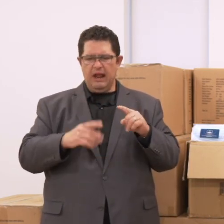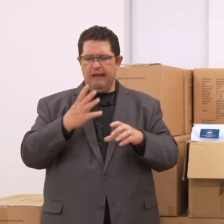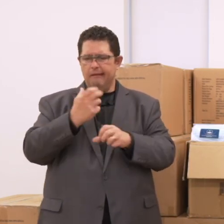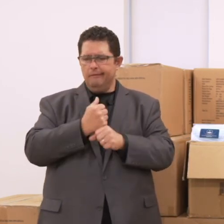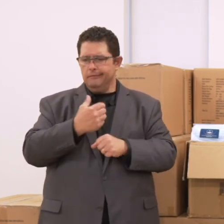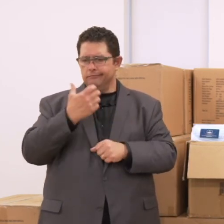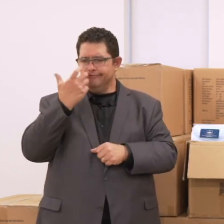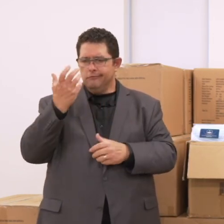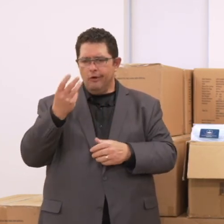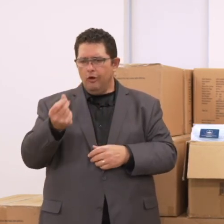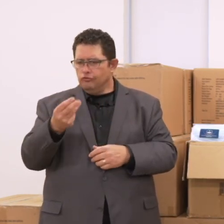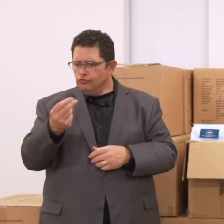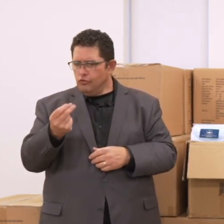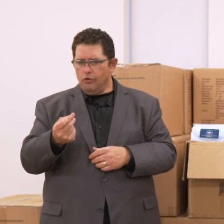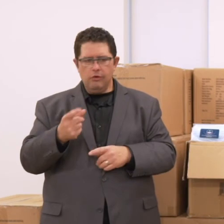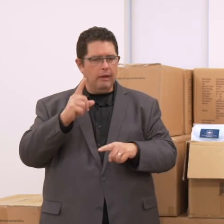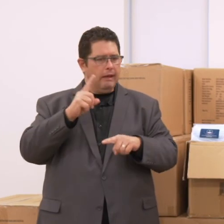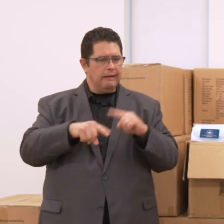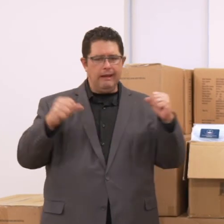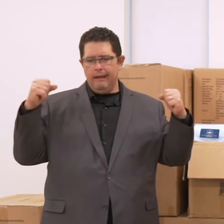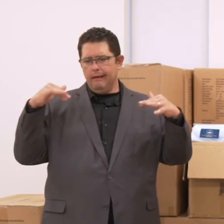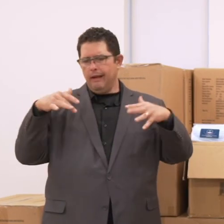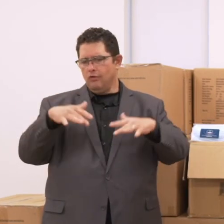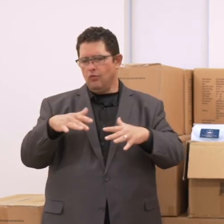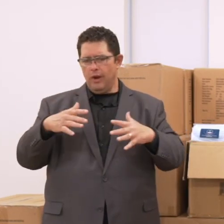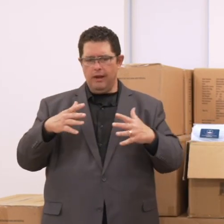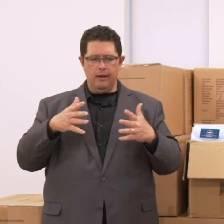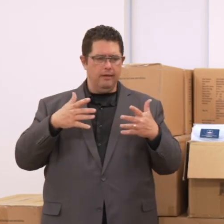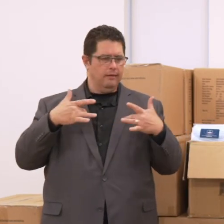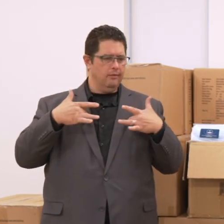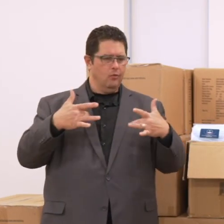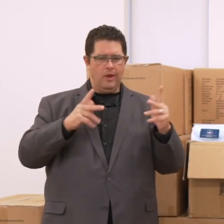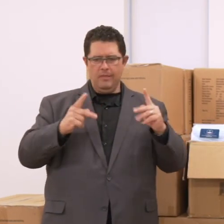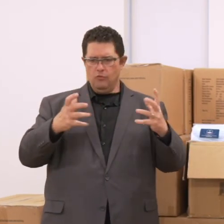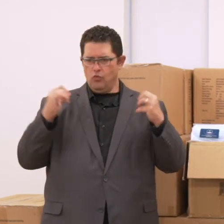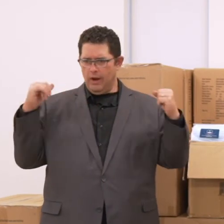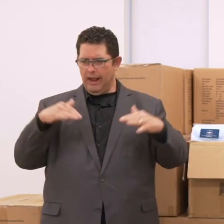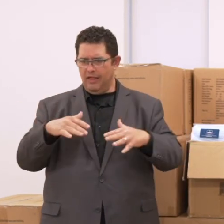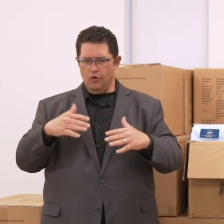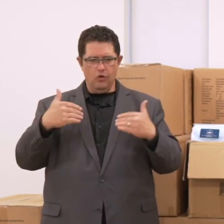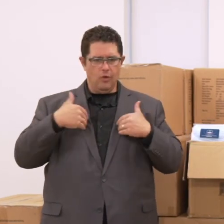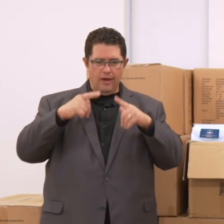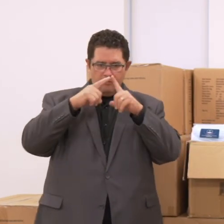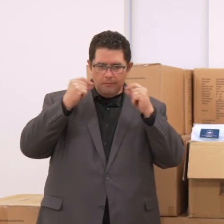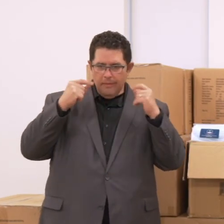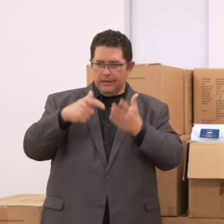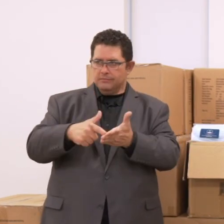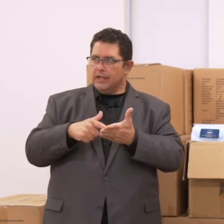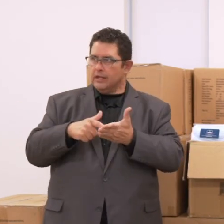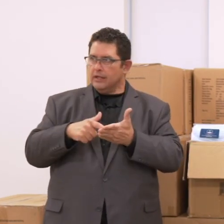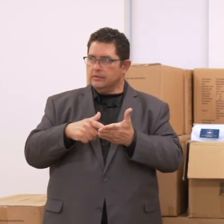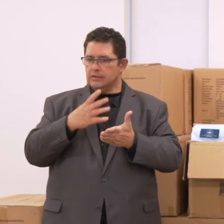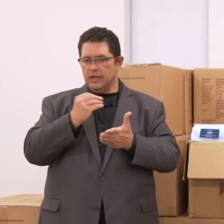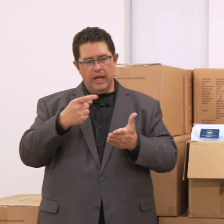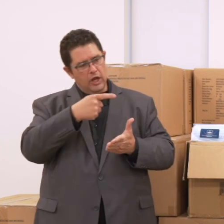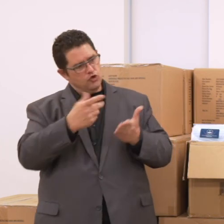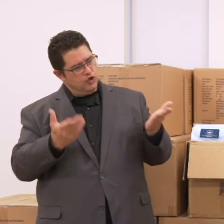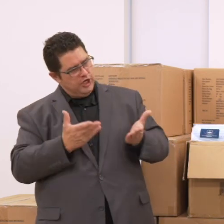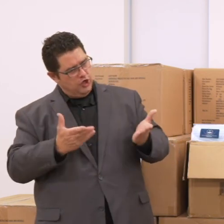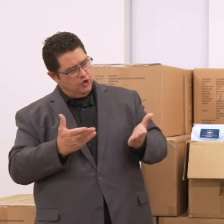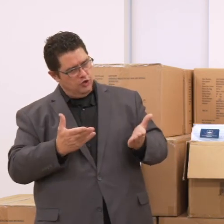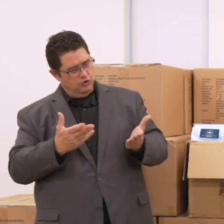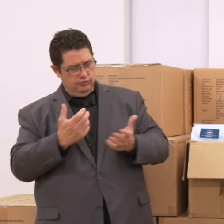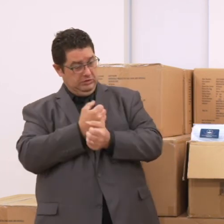people want. You can't gather the way people want to gather. You've got a mask mandate, and you're here. Is it safe to say